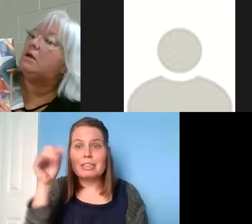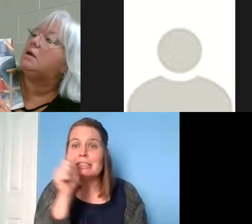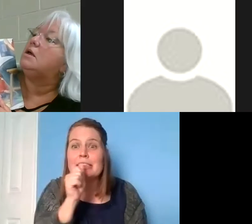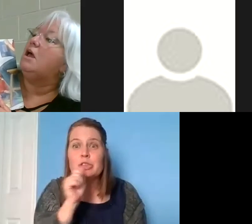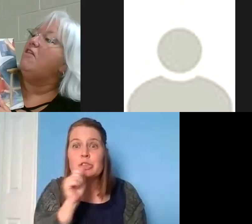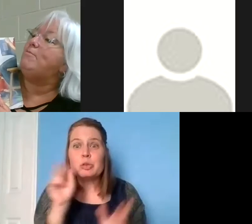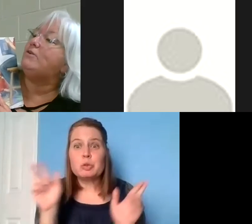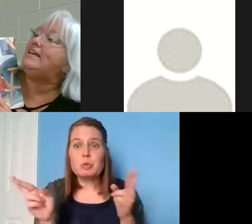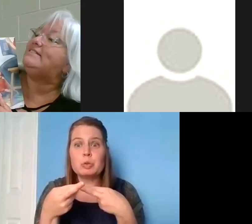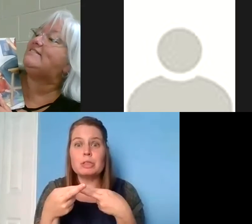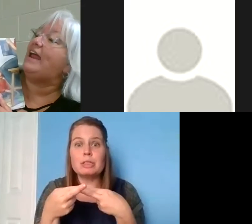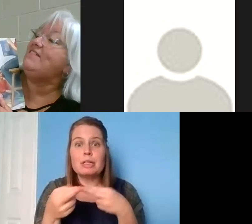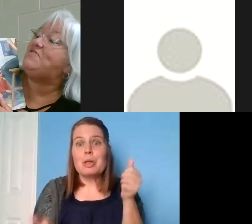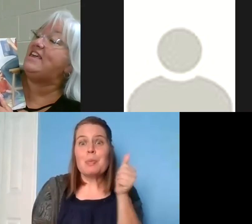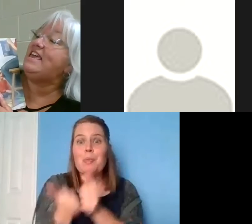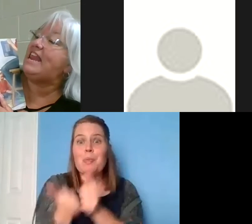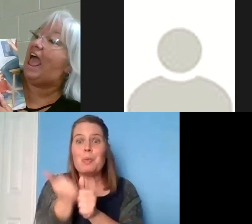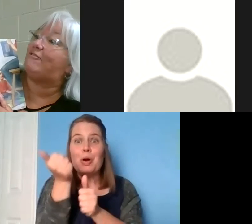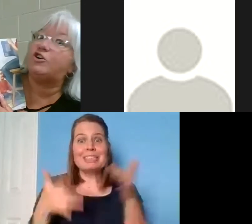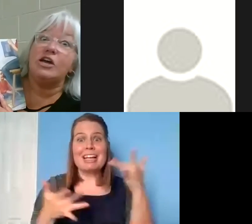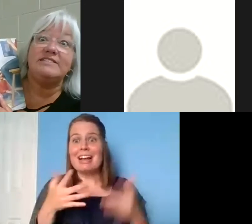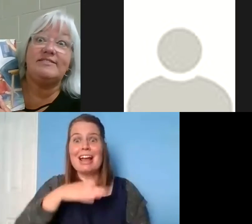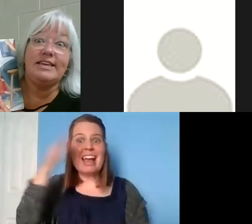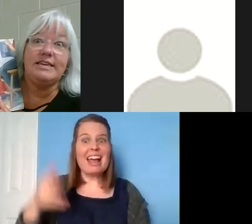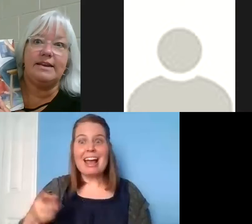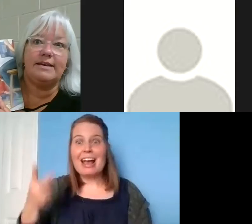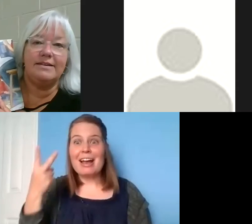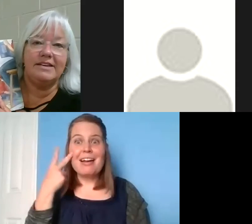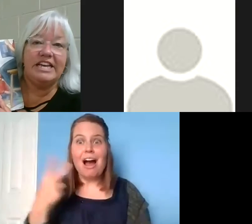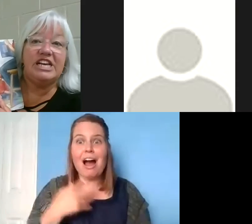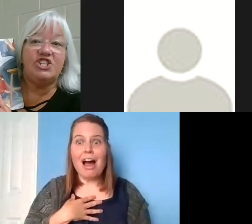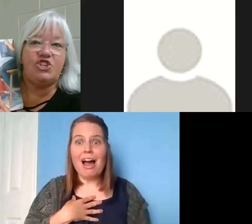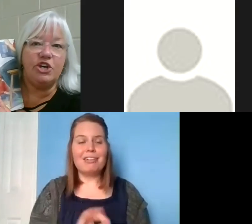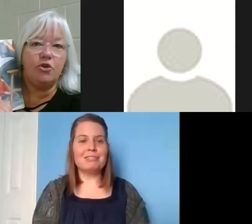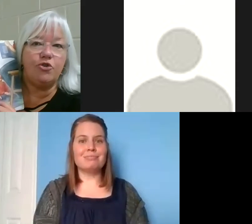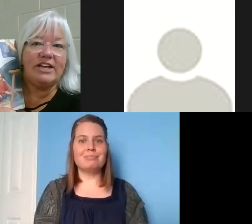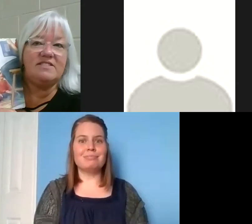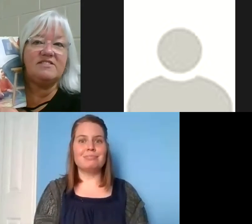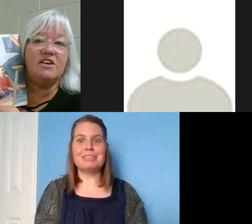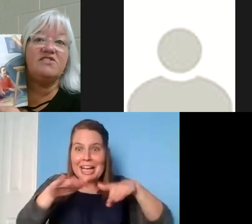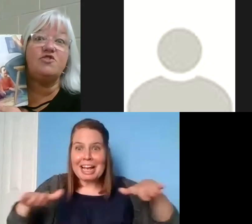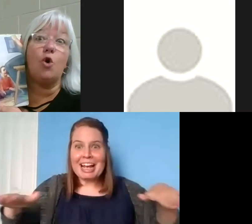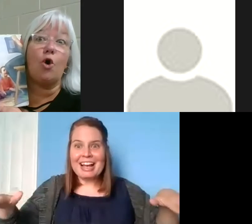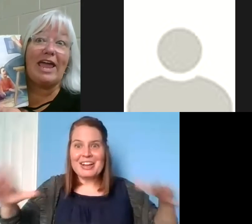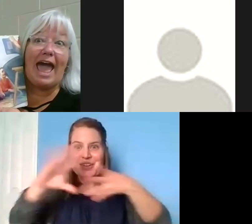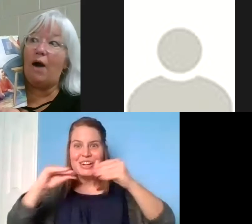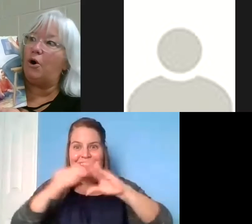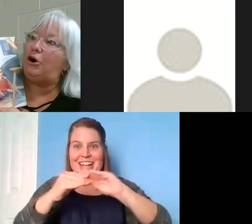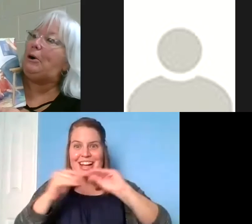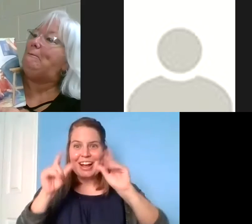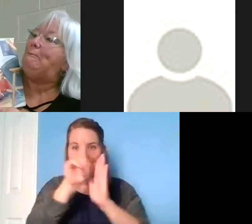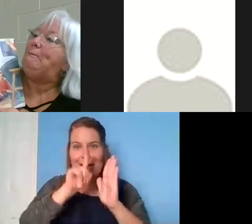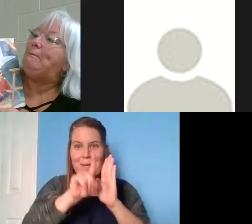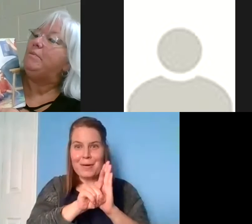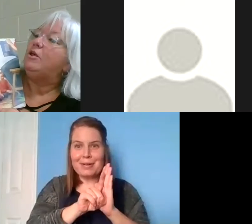room the most exciting thing he had ever seen. Children's Story